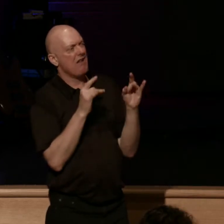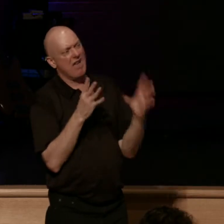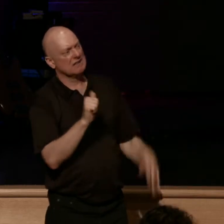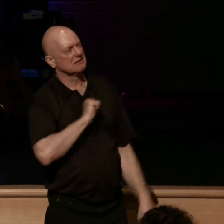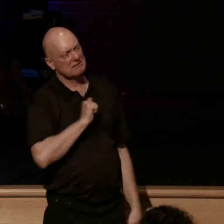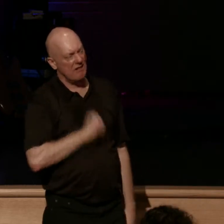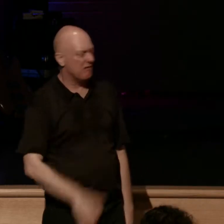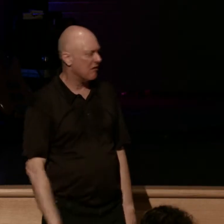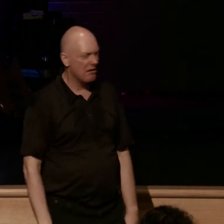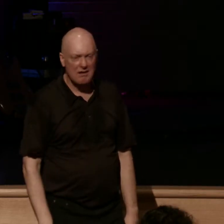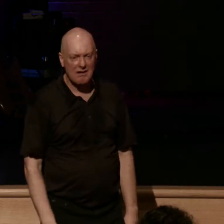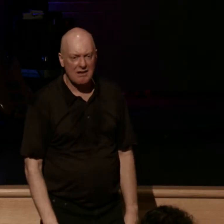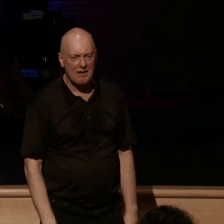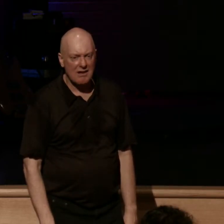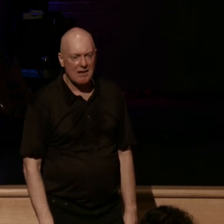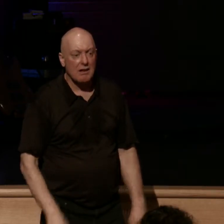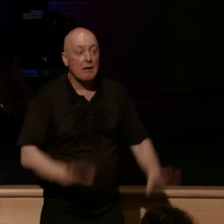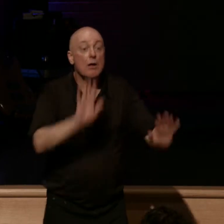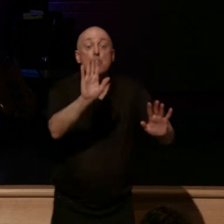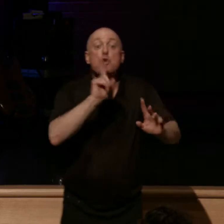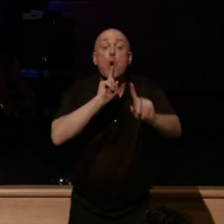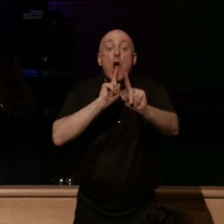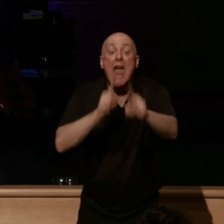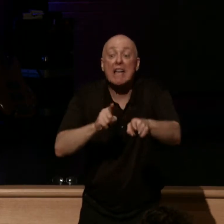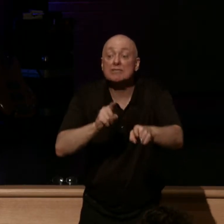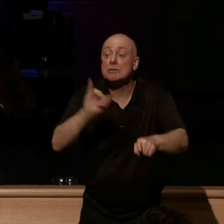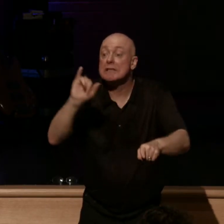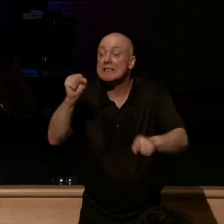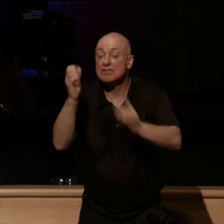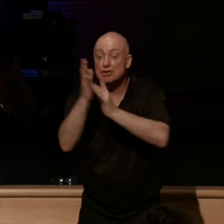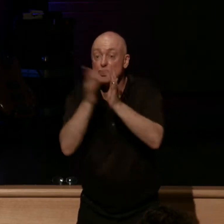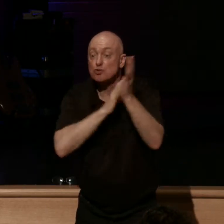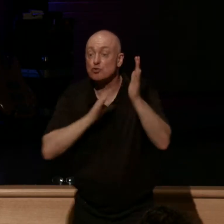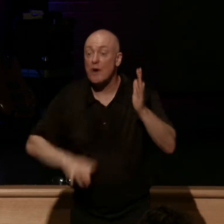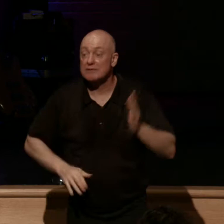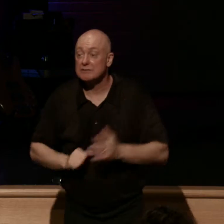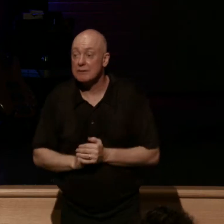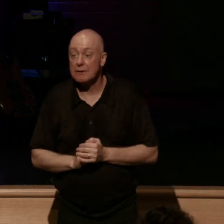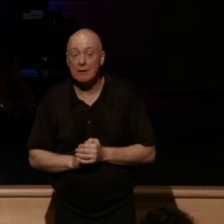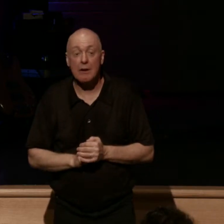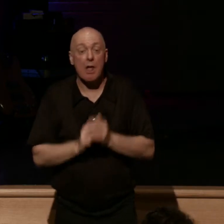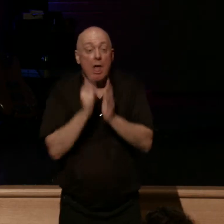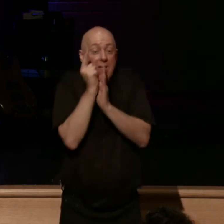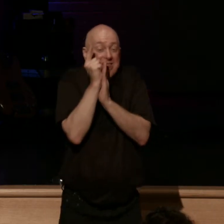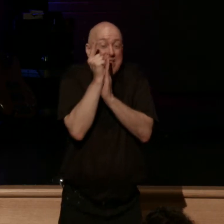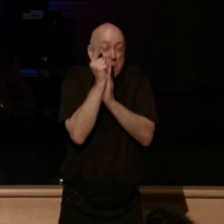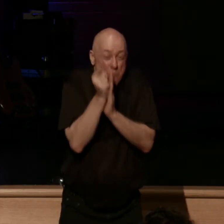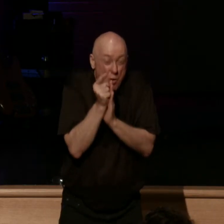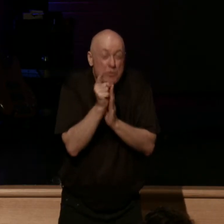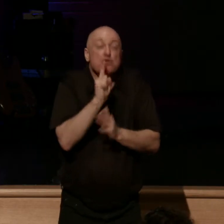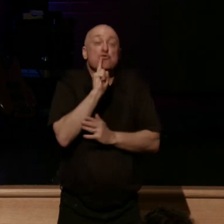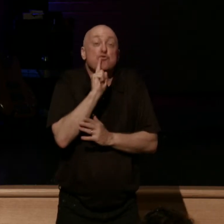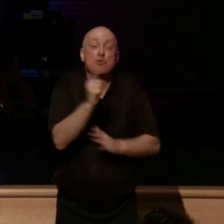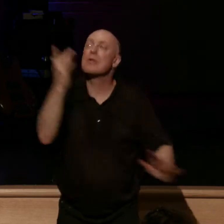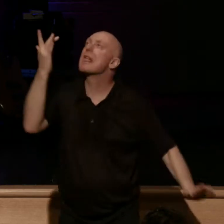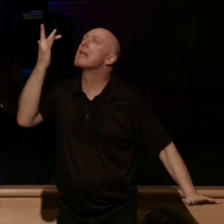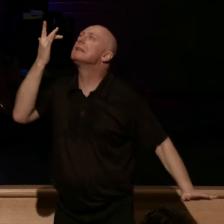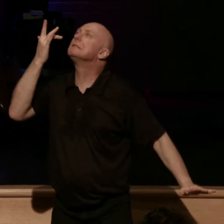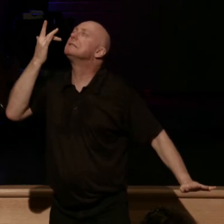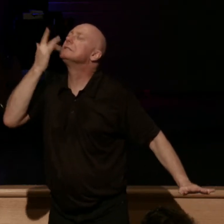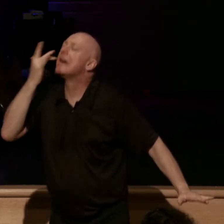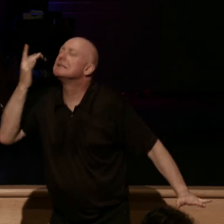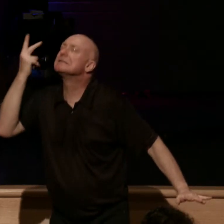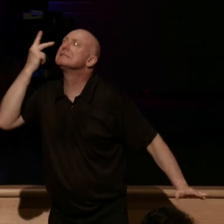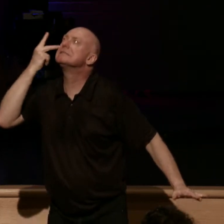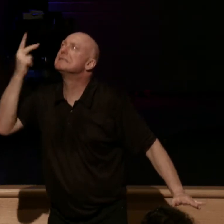self. Your answer is Jesus Christ. The moment you truly taste and see the